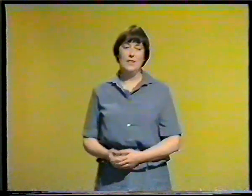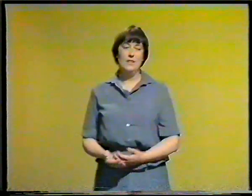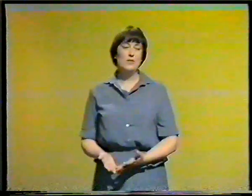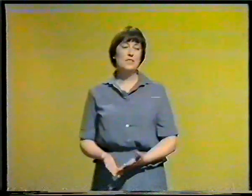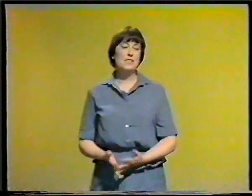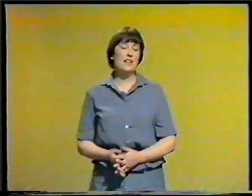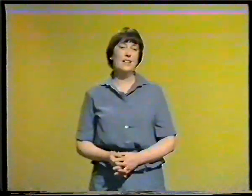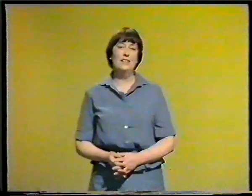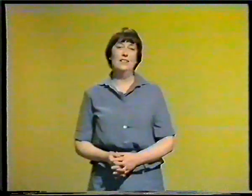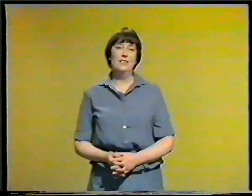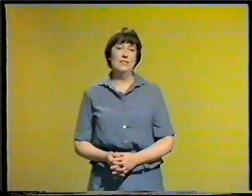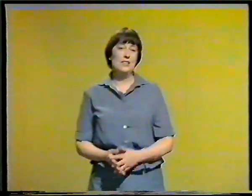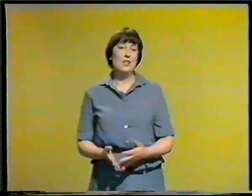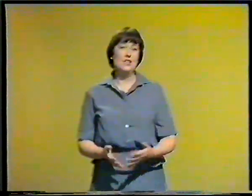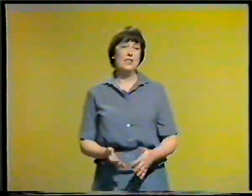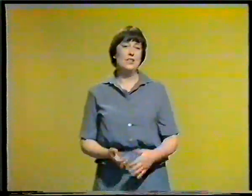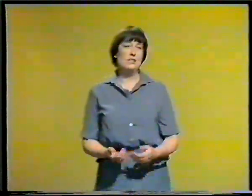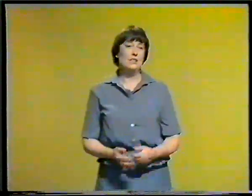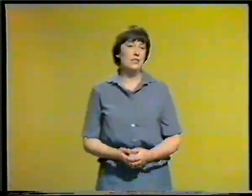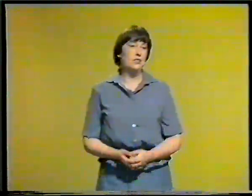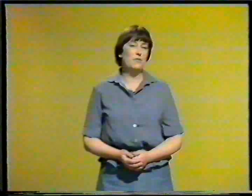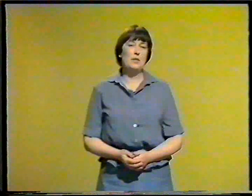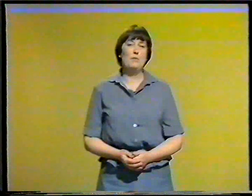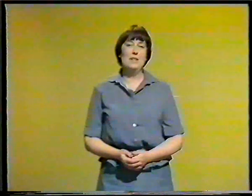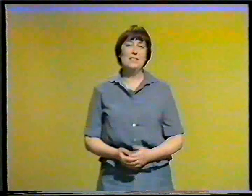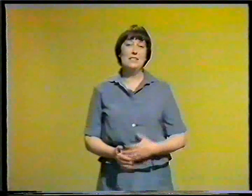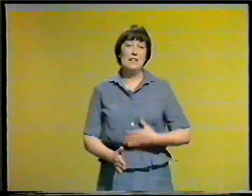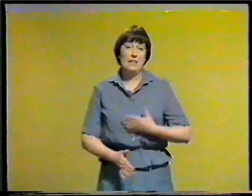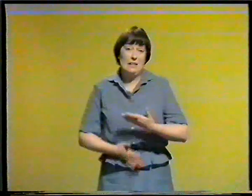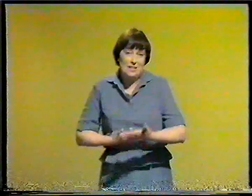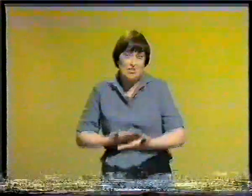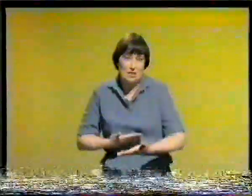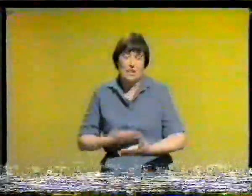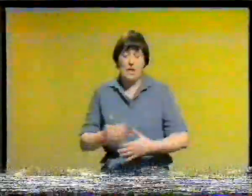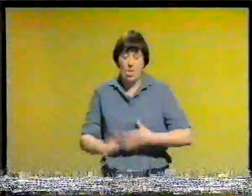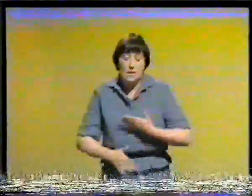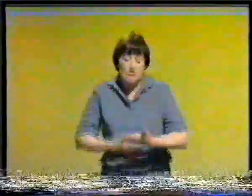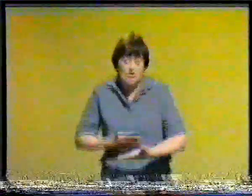But sick is actually a description of someone being sick. No, it's just sick.